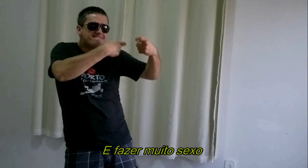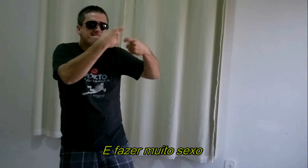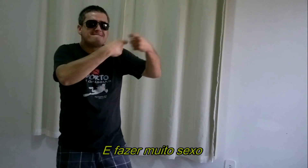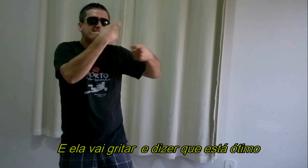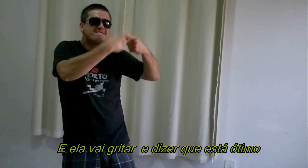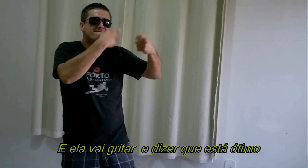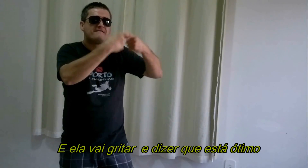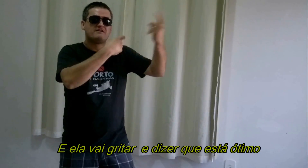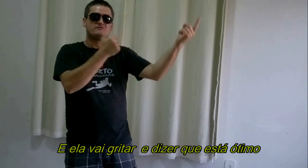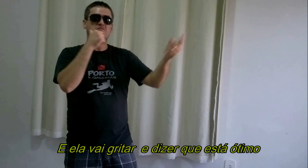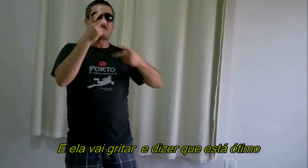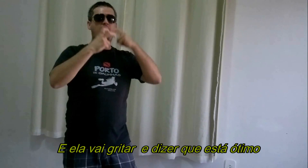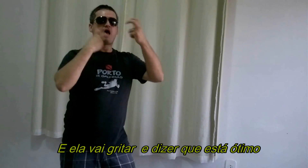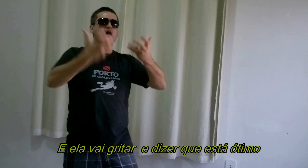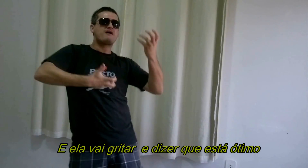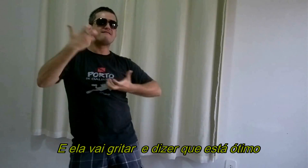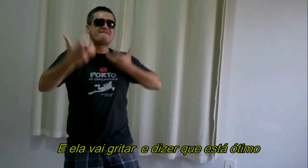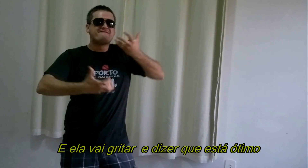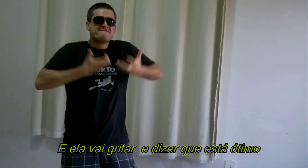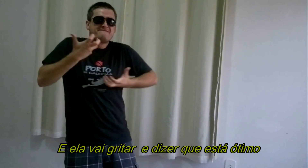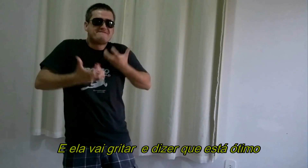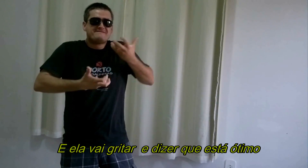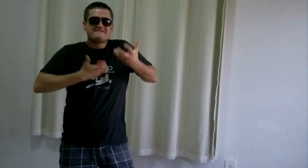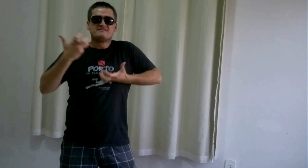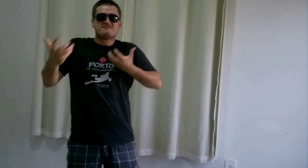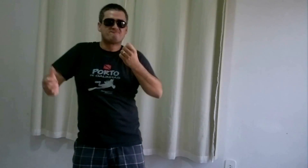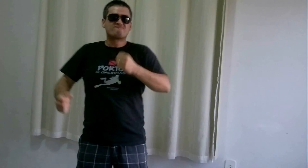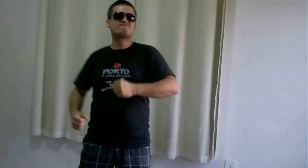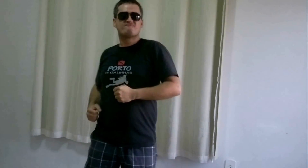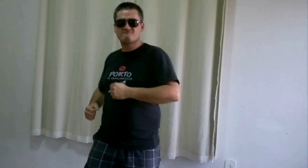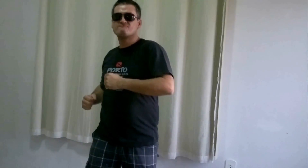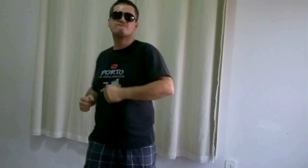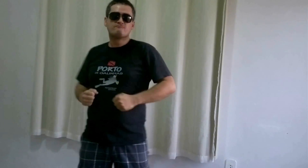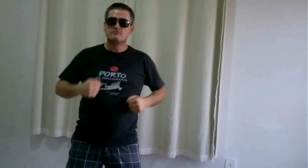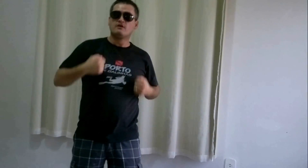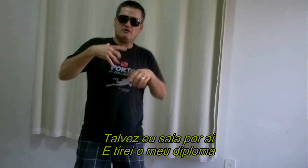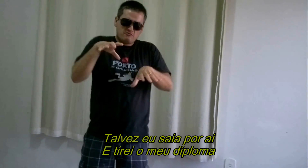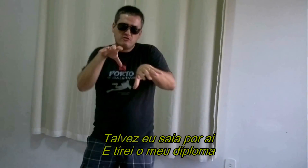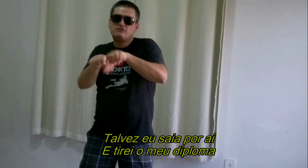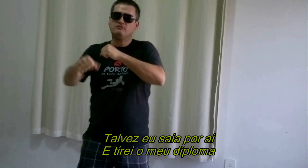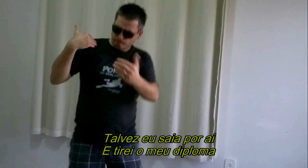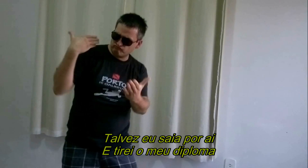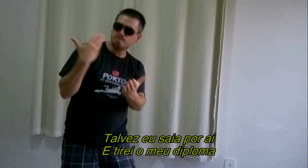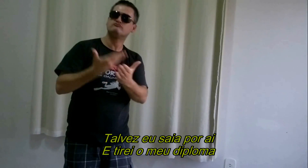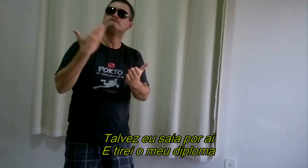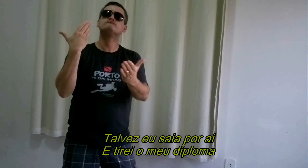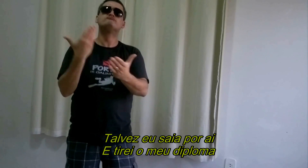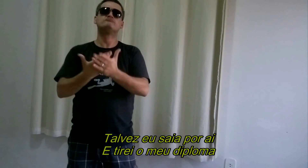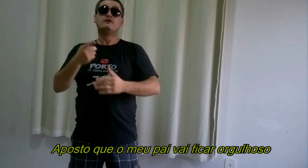She's gonna scream out, this is great. Oh my god, this is great. Yeah, I might mess around and get my college degree.